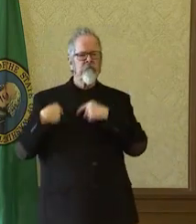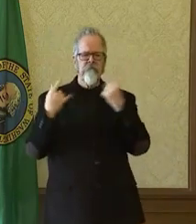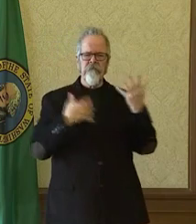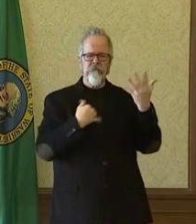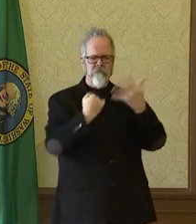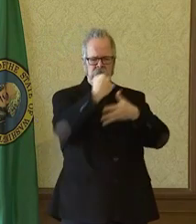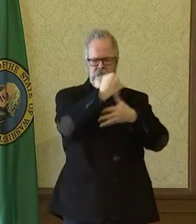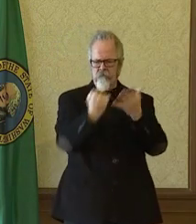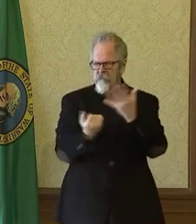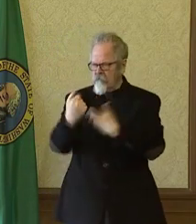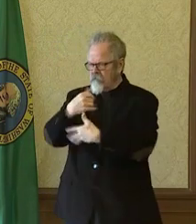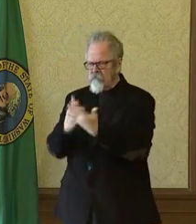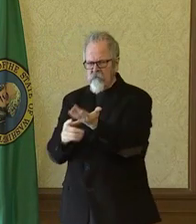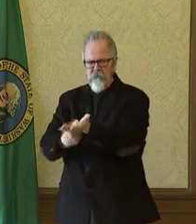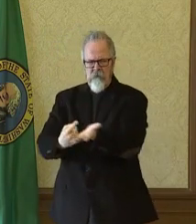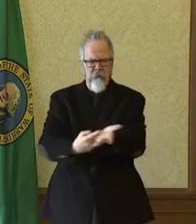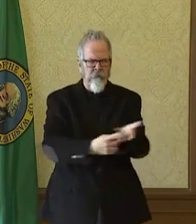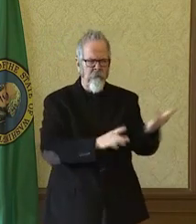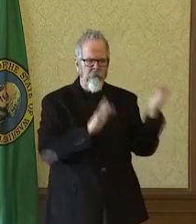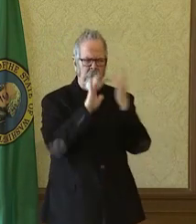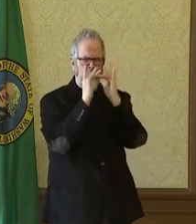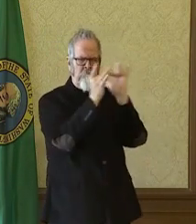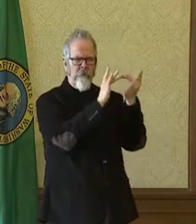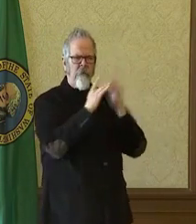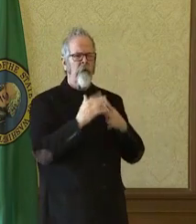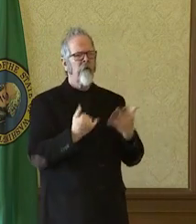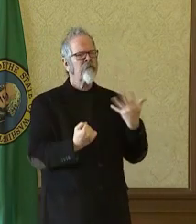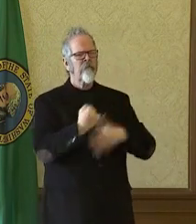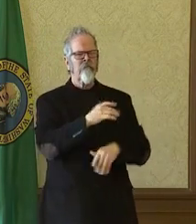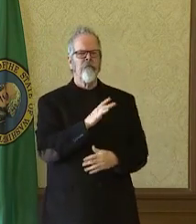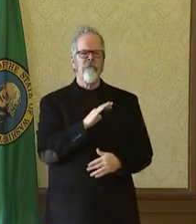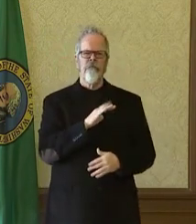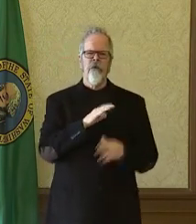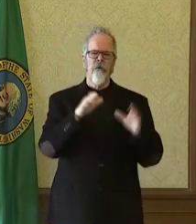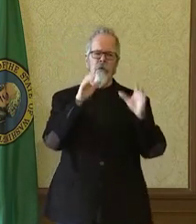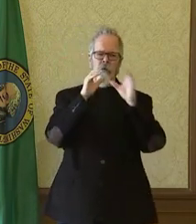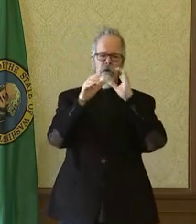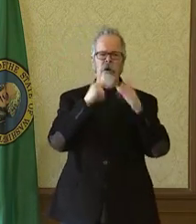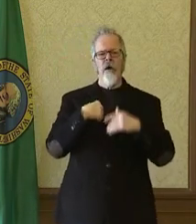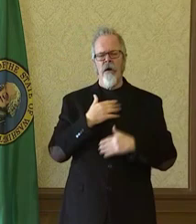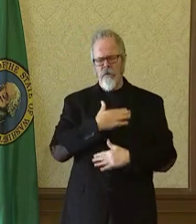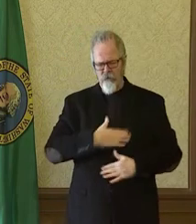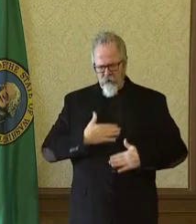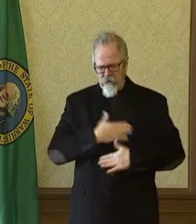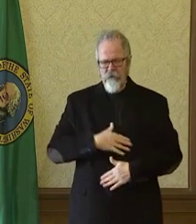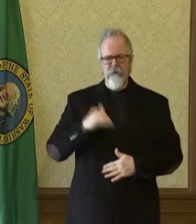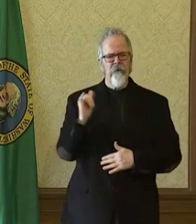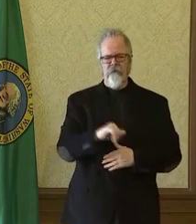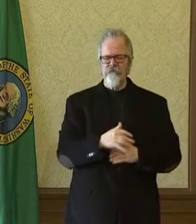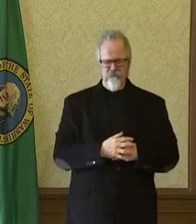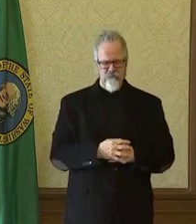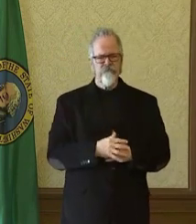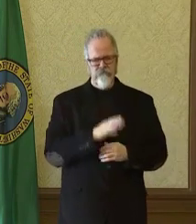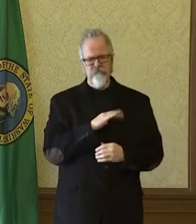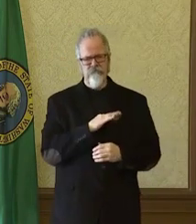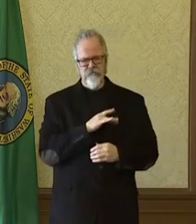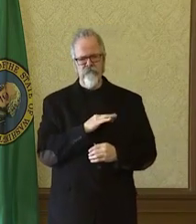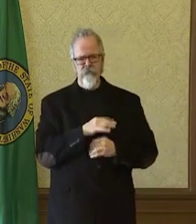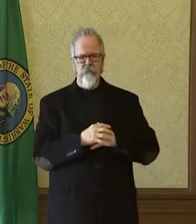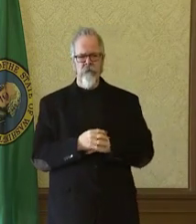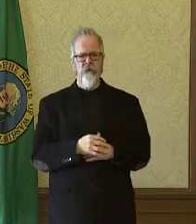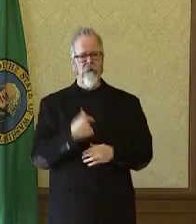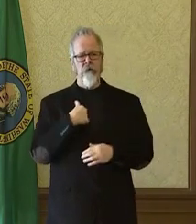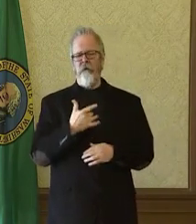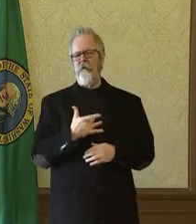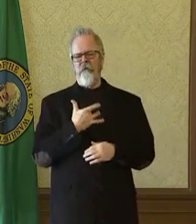And we've been appreciative of the federal government who has helped us in any number of ways. So I feel confident about that. Look, if I did not feel confident of that,